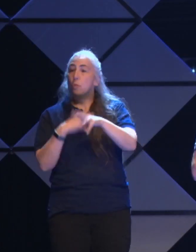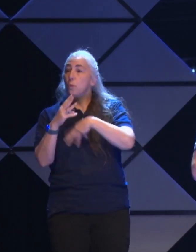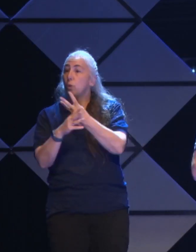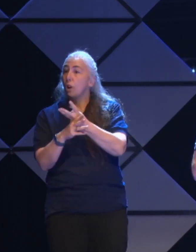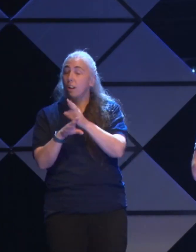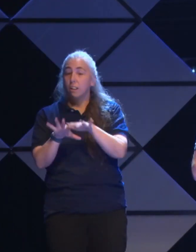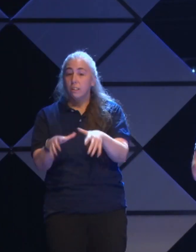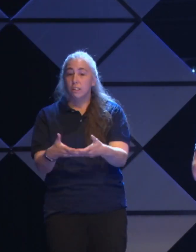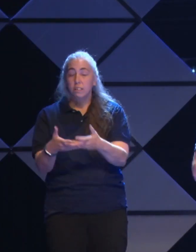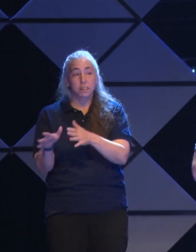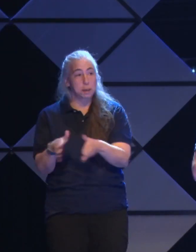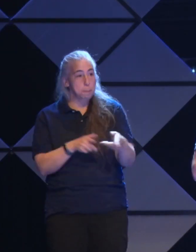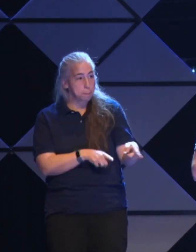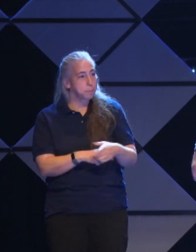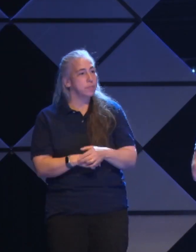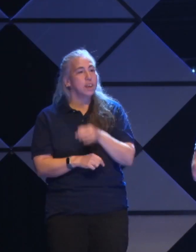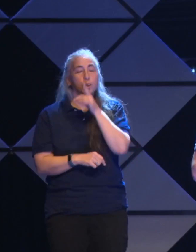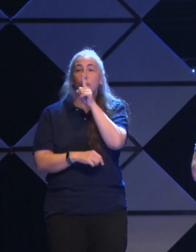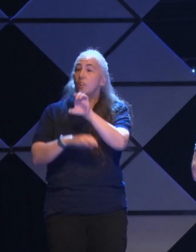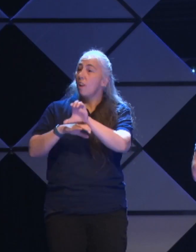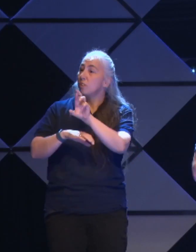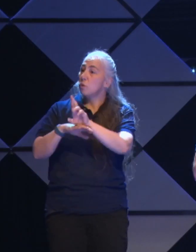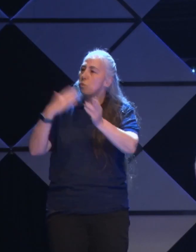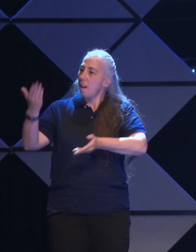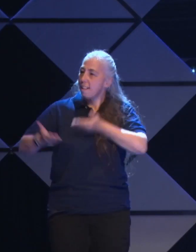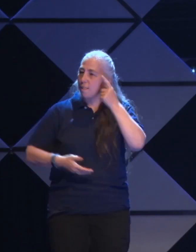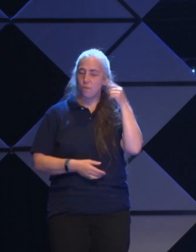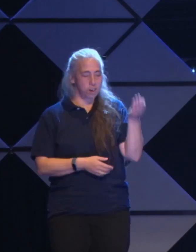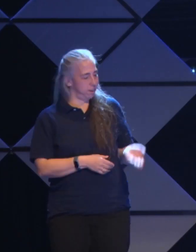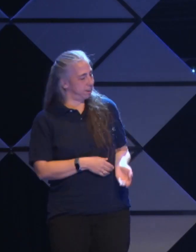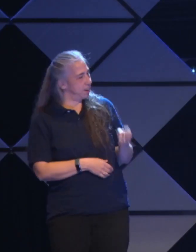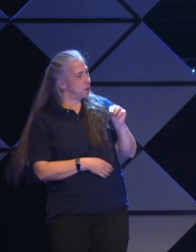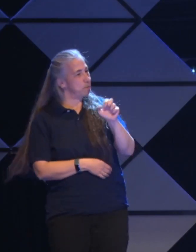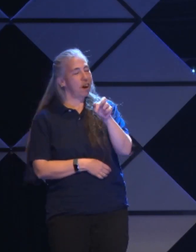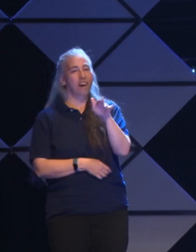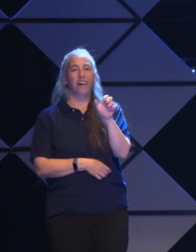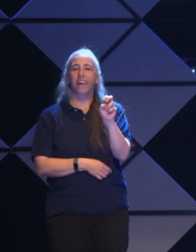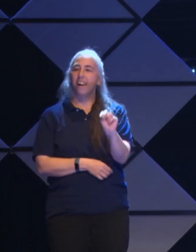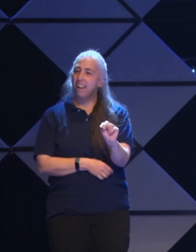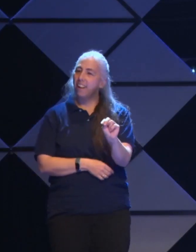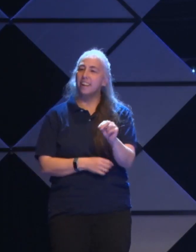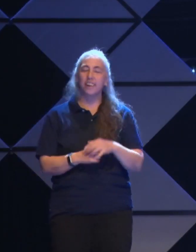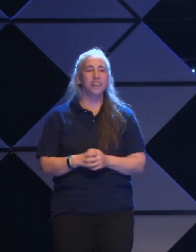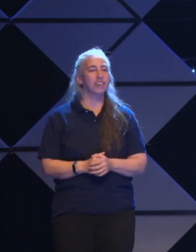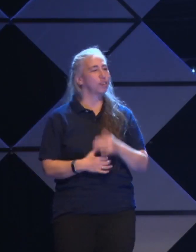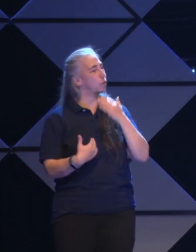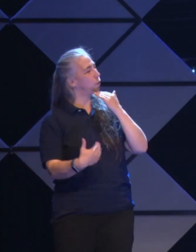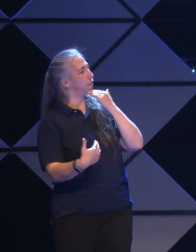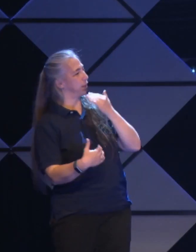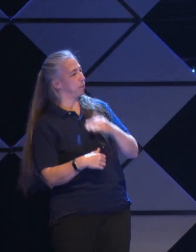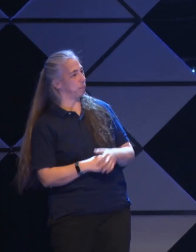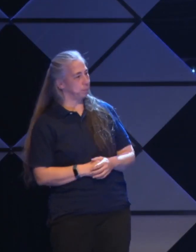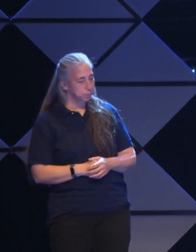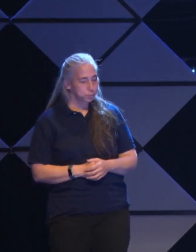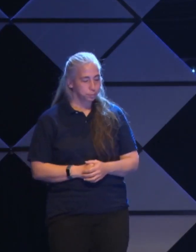give Marian a Crossroads welcome. Marian, thank you. Thank you. Thank you, Dennis.